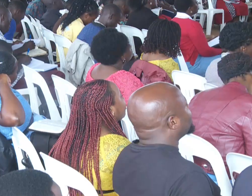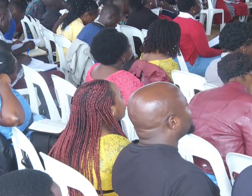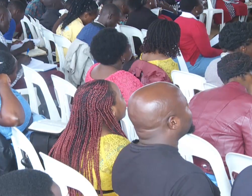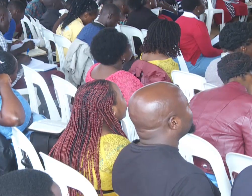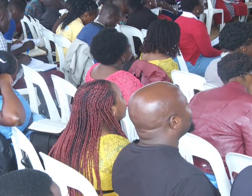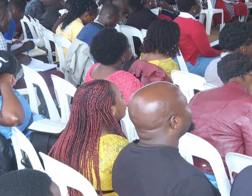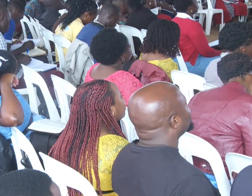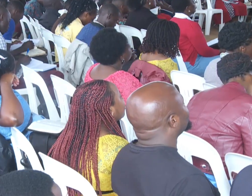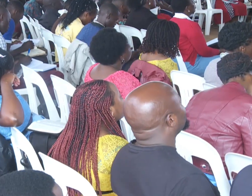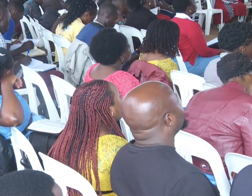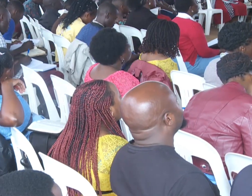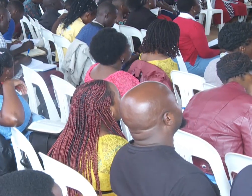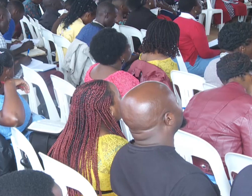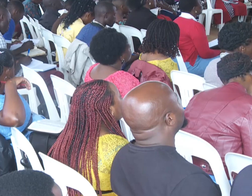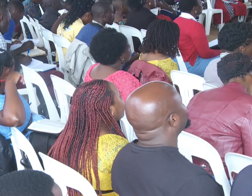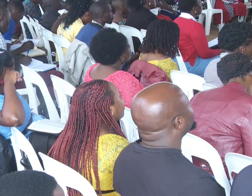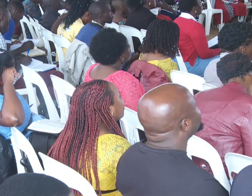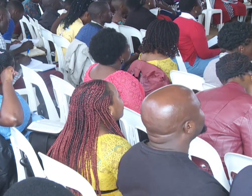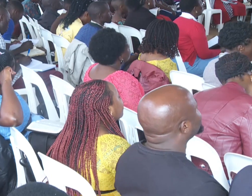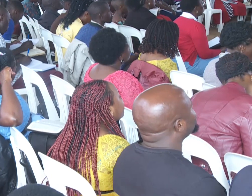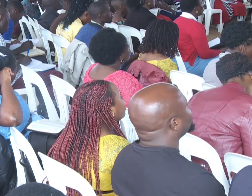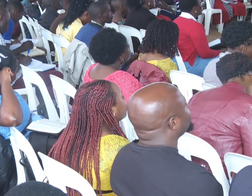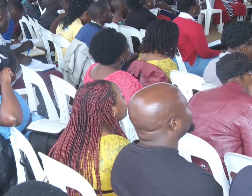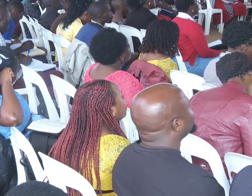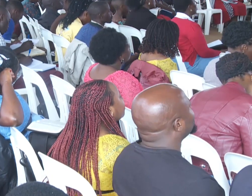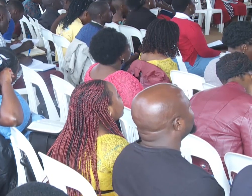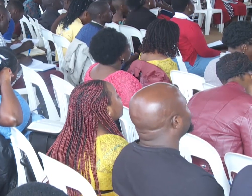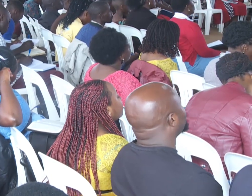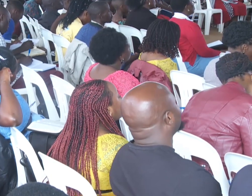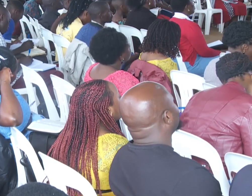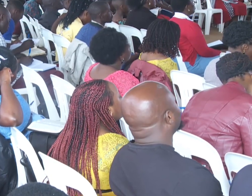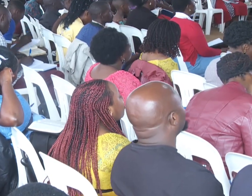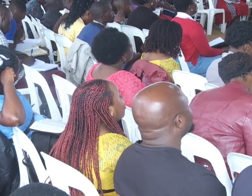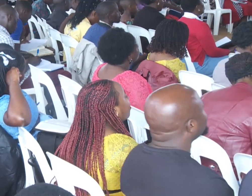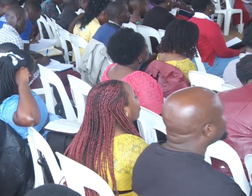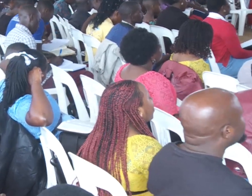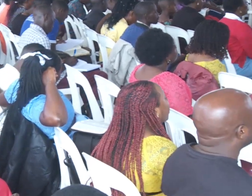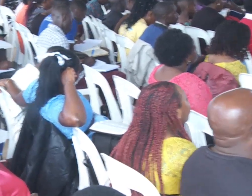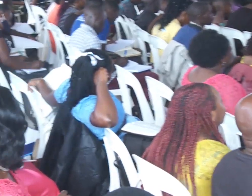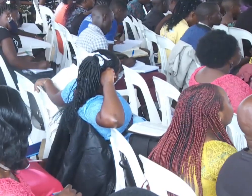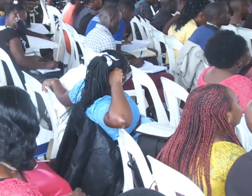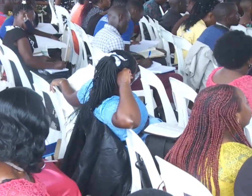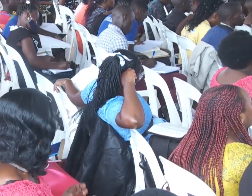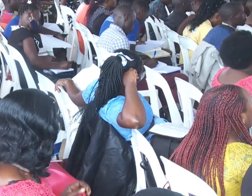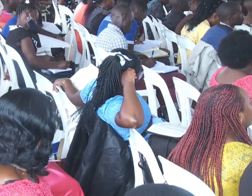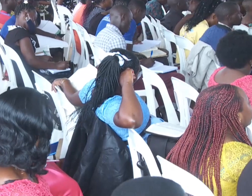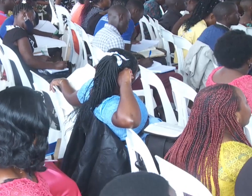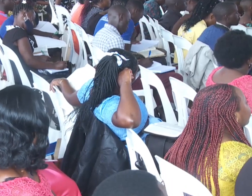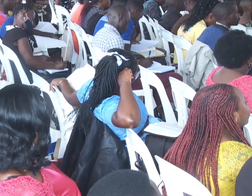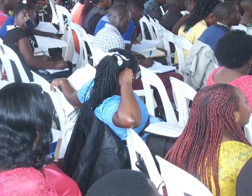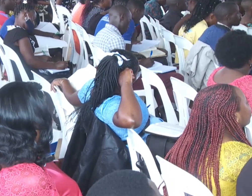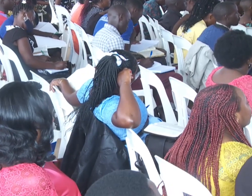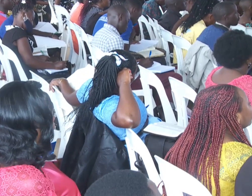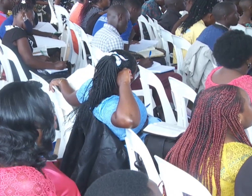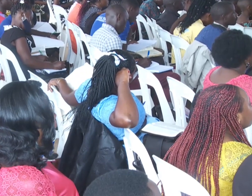a genuine, abeera w'amaanyi, abeera skilled nnyo. And whoever would possess this sword would be so skilled. Eyawandika ekitabo kya